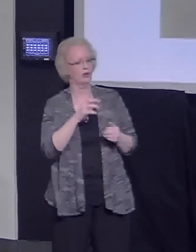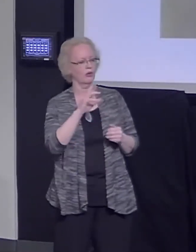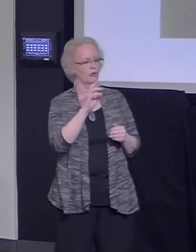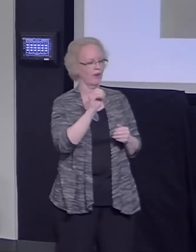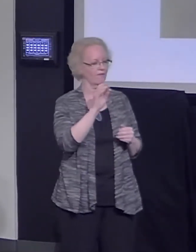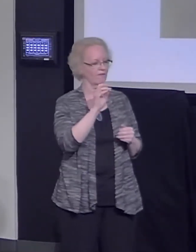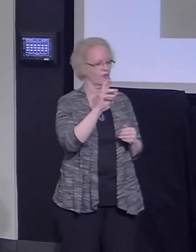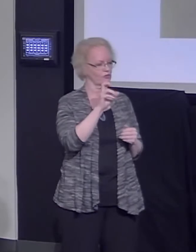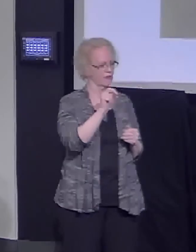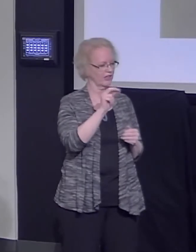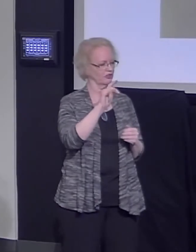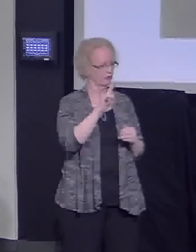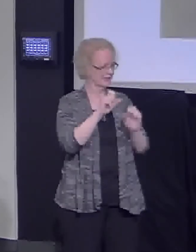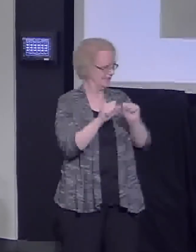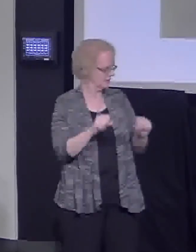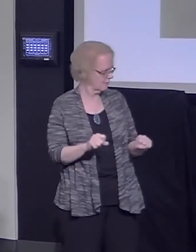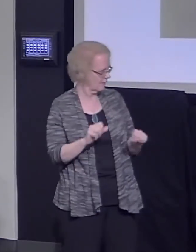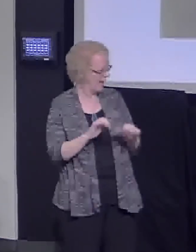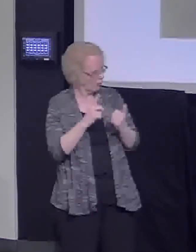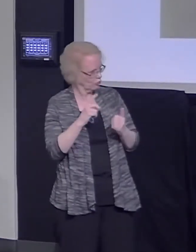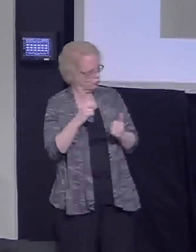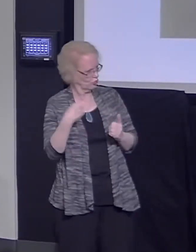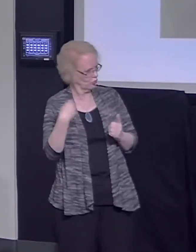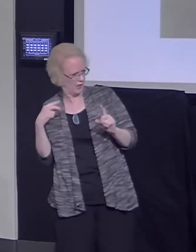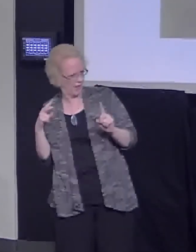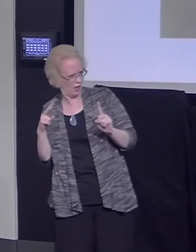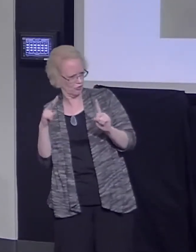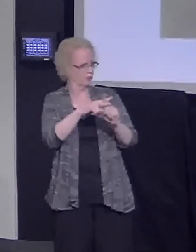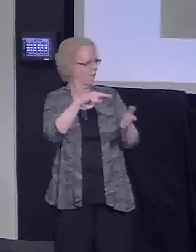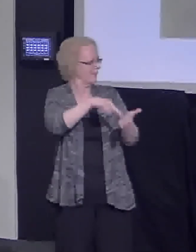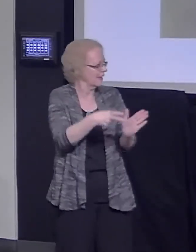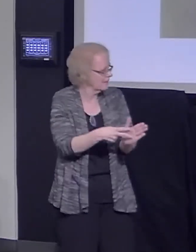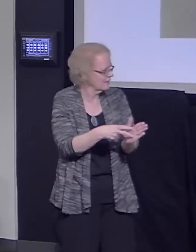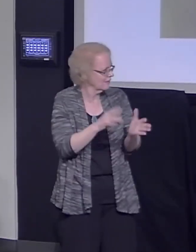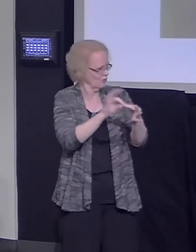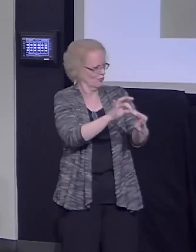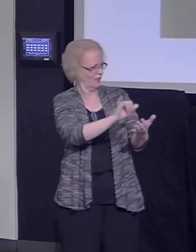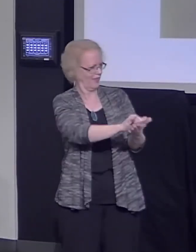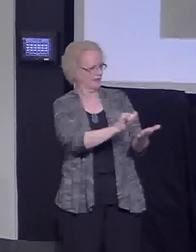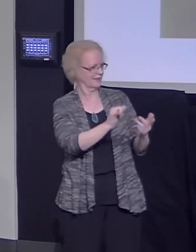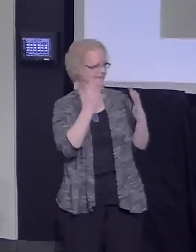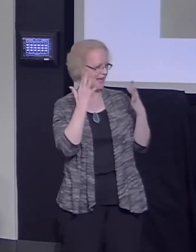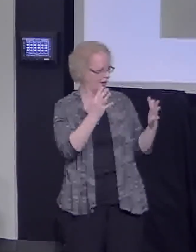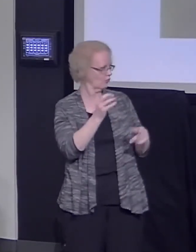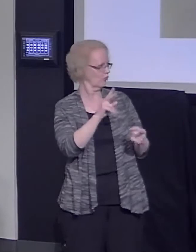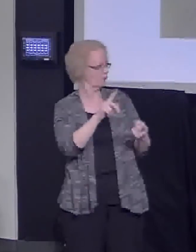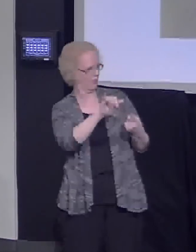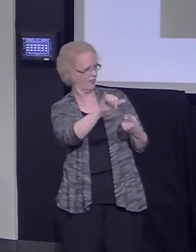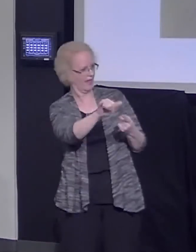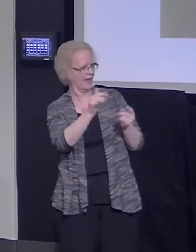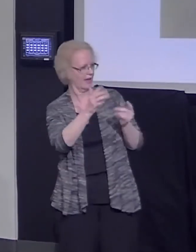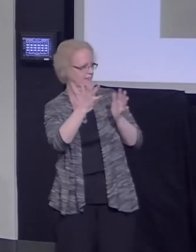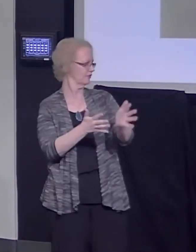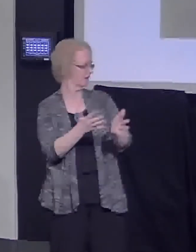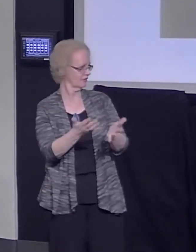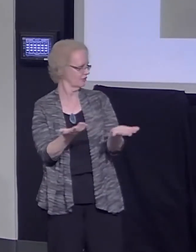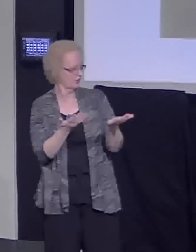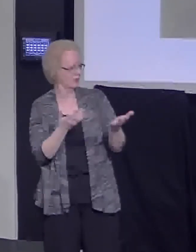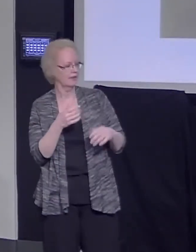attribute meaning to either a sound or a gesture? And that's sort of,